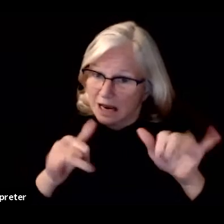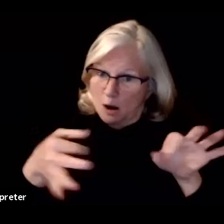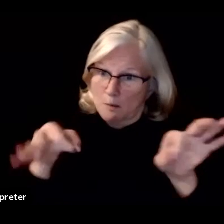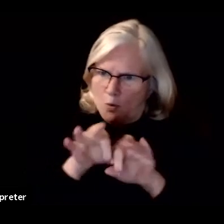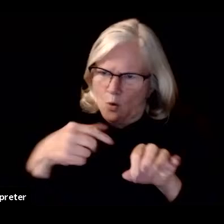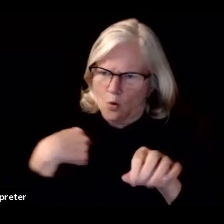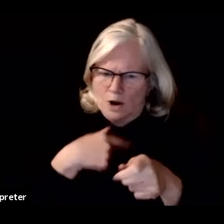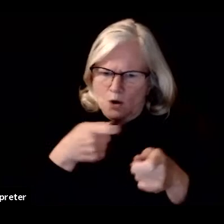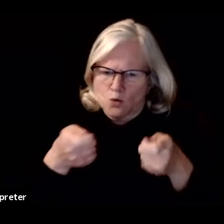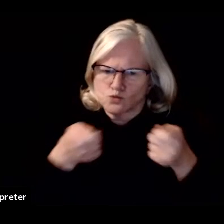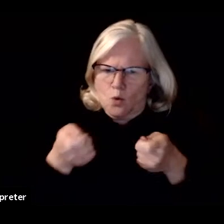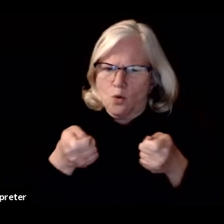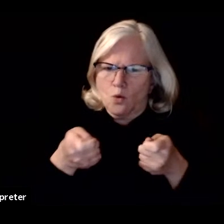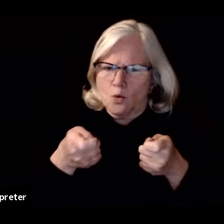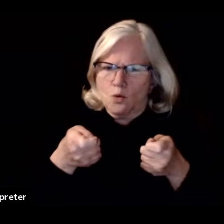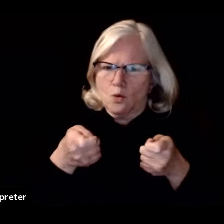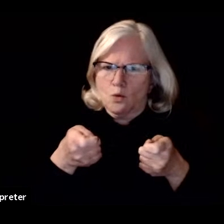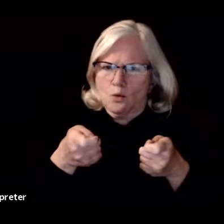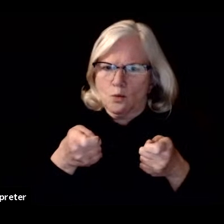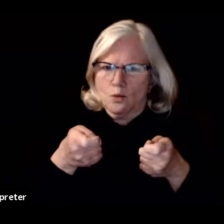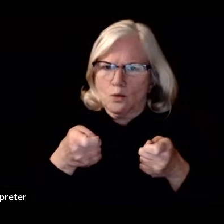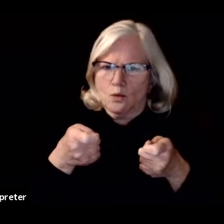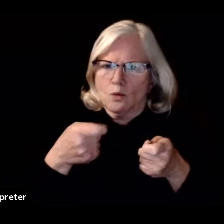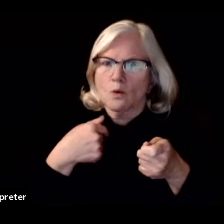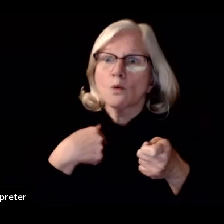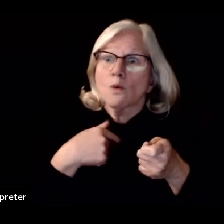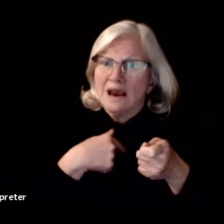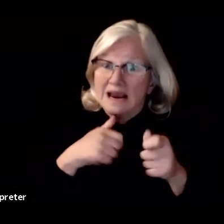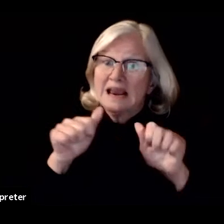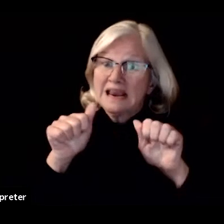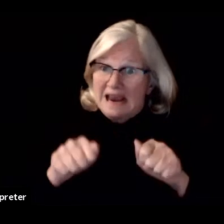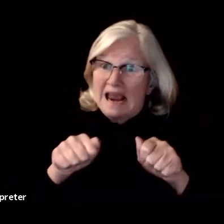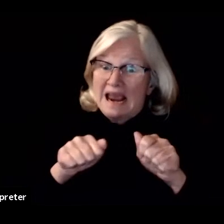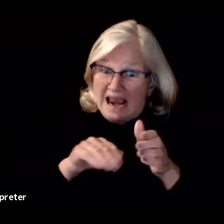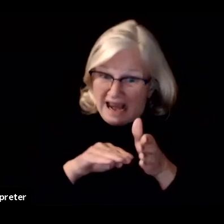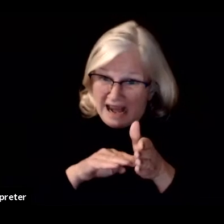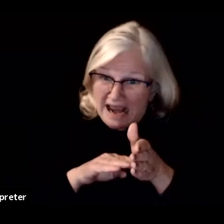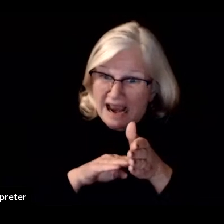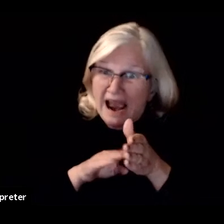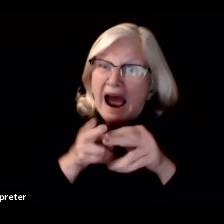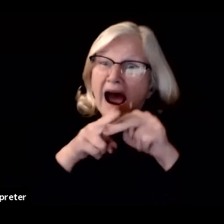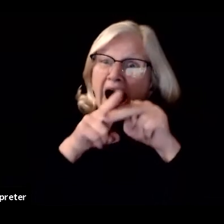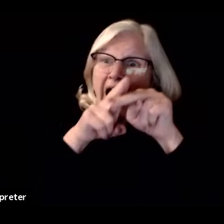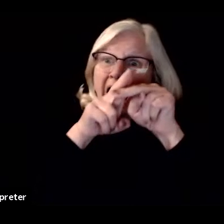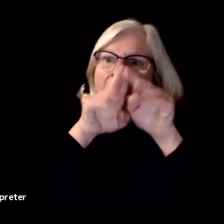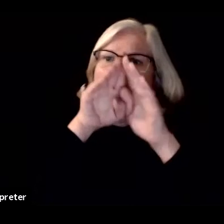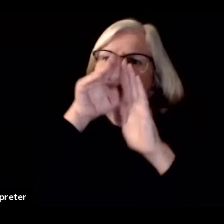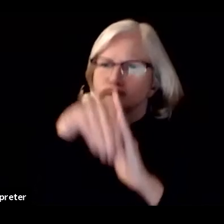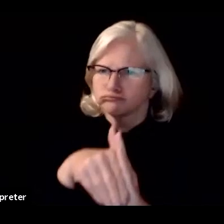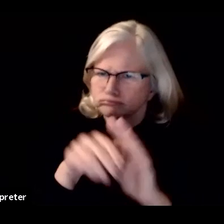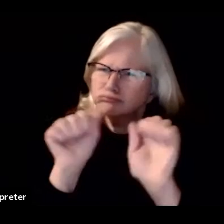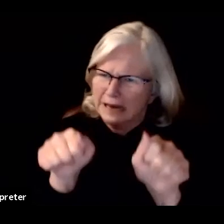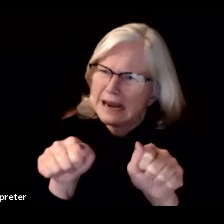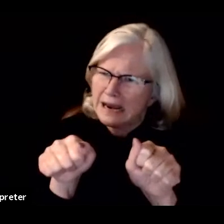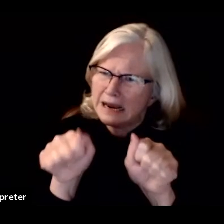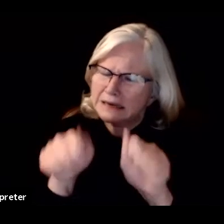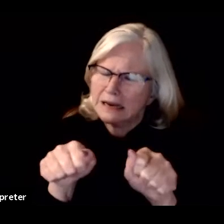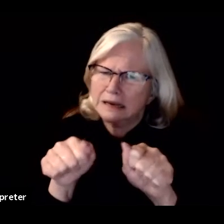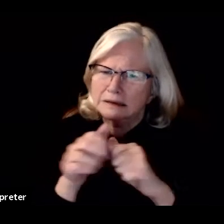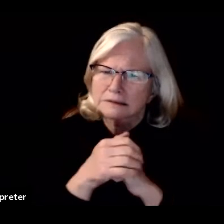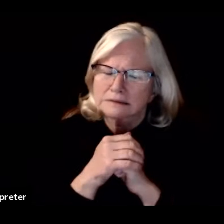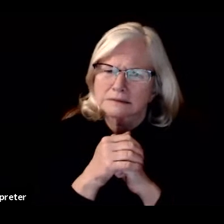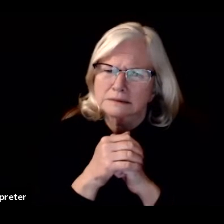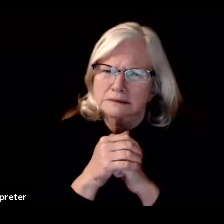and see fewer numbers of cases, it is what the goal is. We know we can't keep all COVID